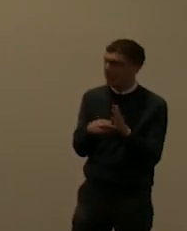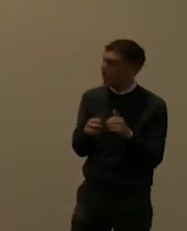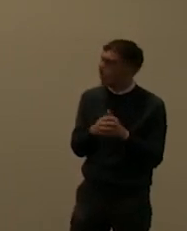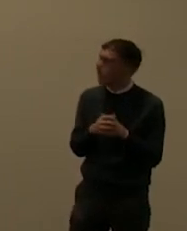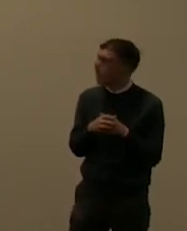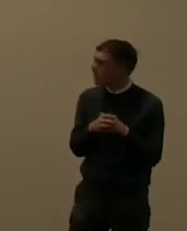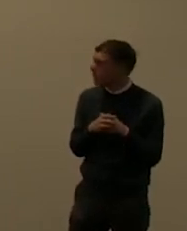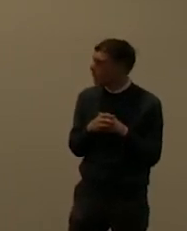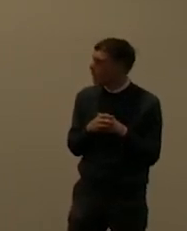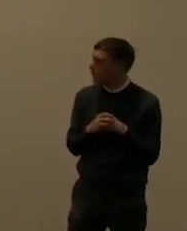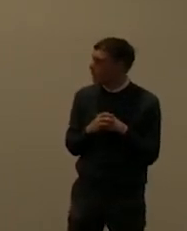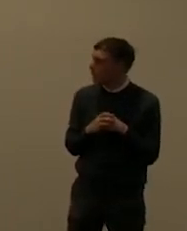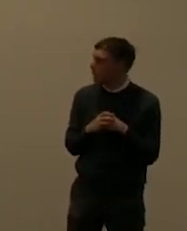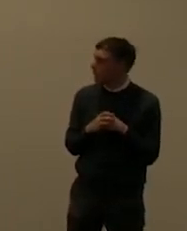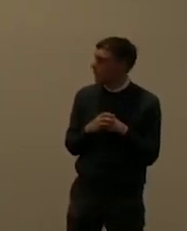you want to